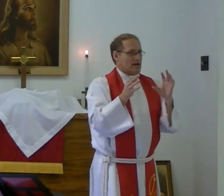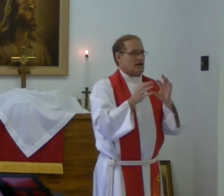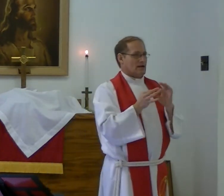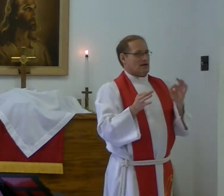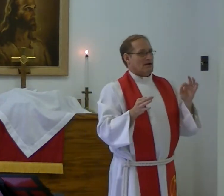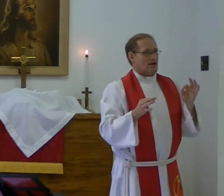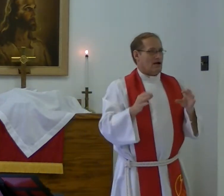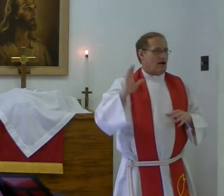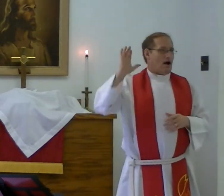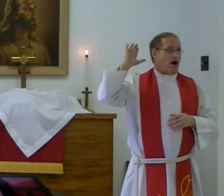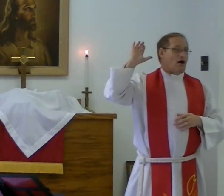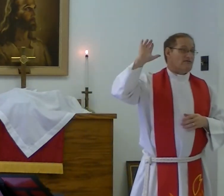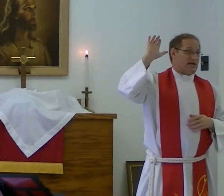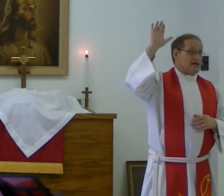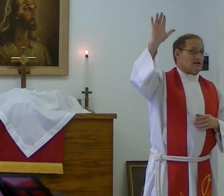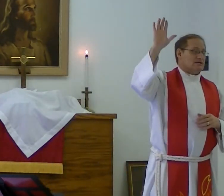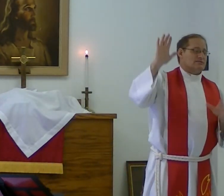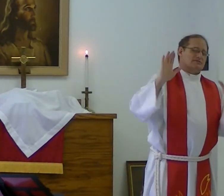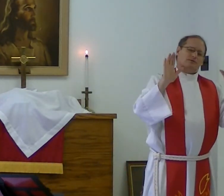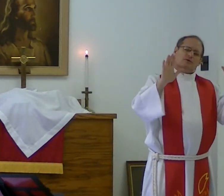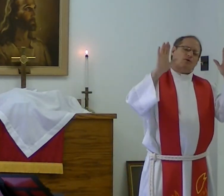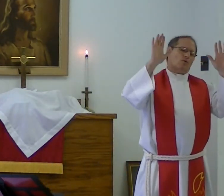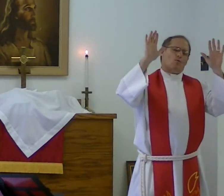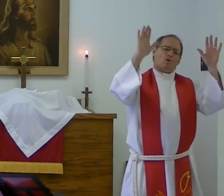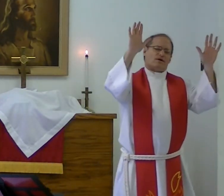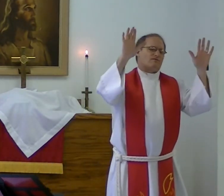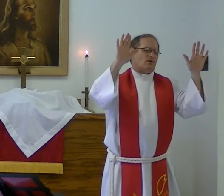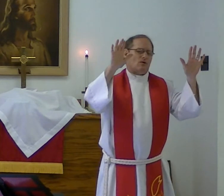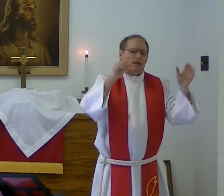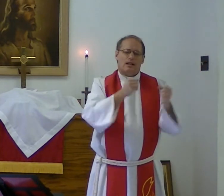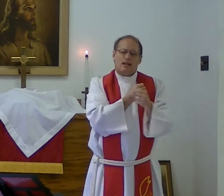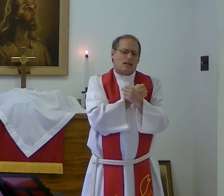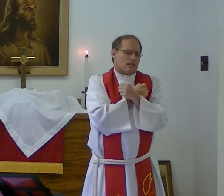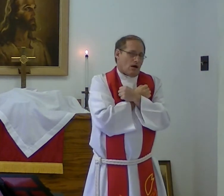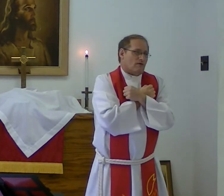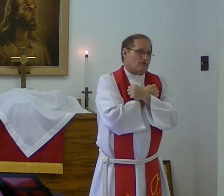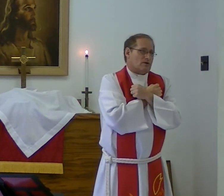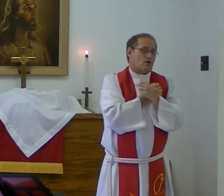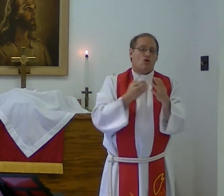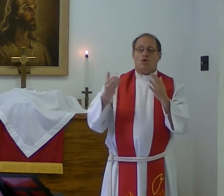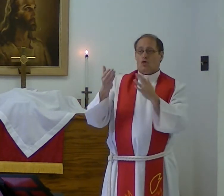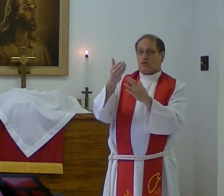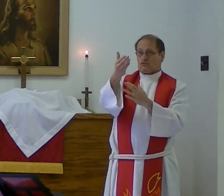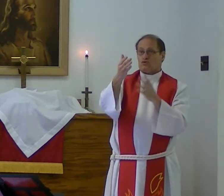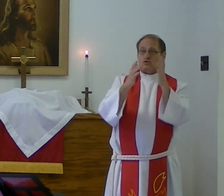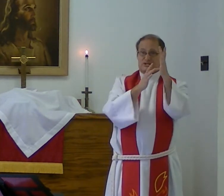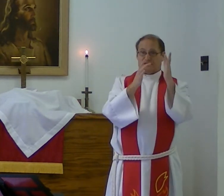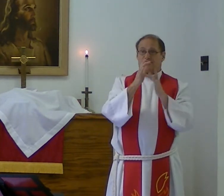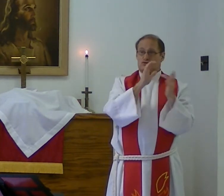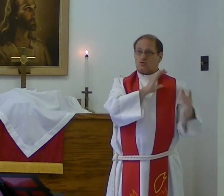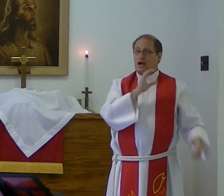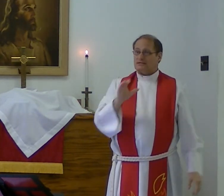of His wonderful love through Jesus Christ.